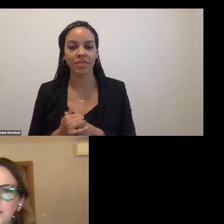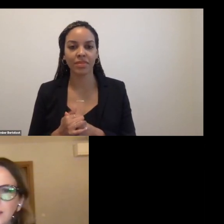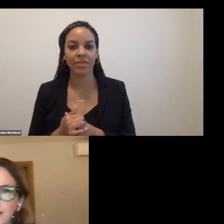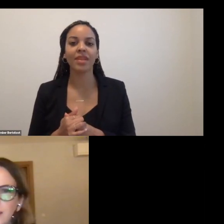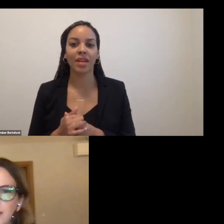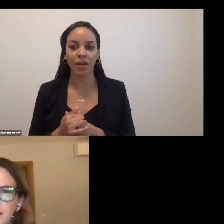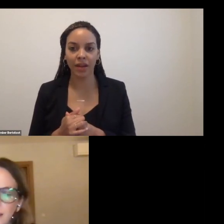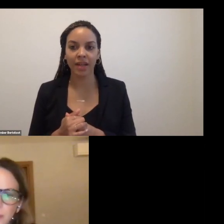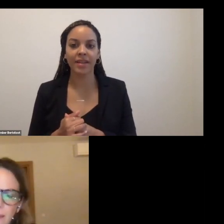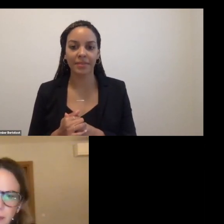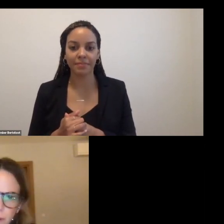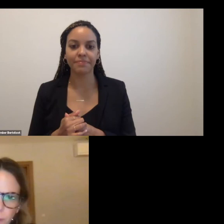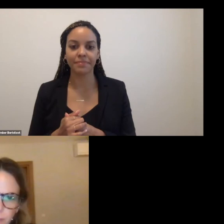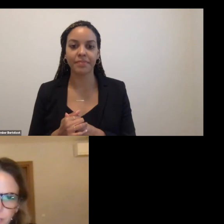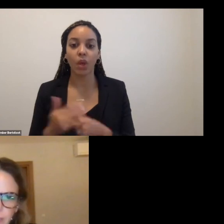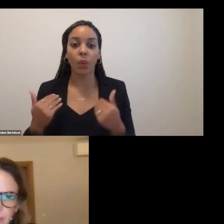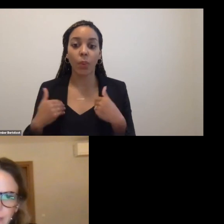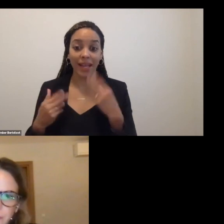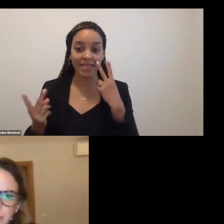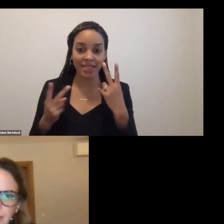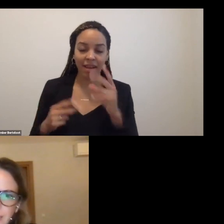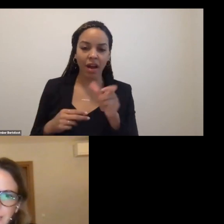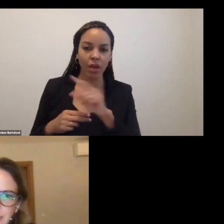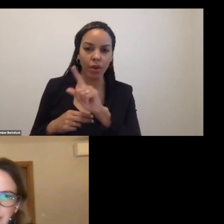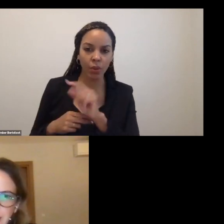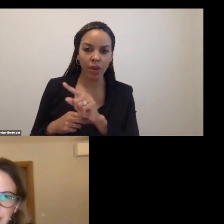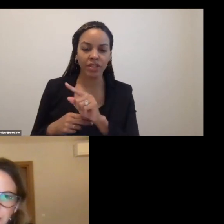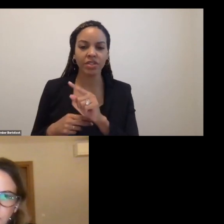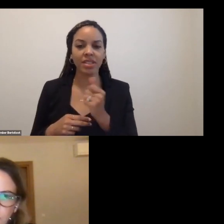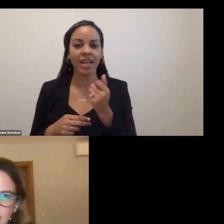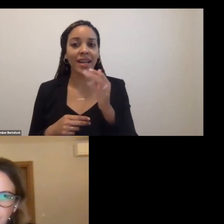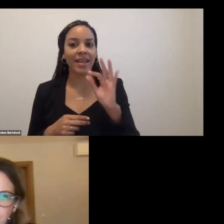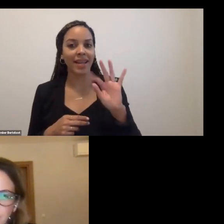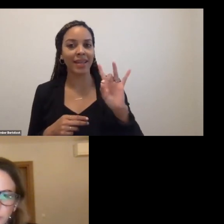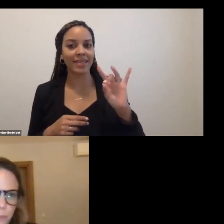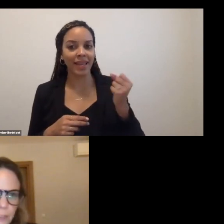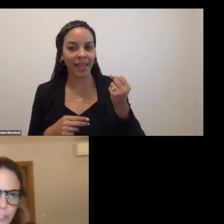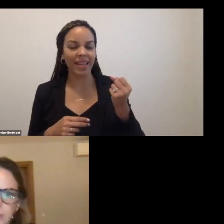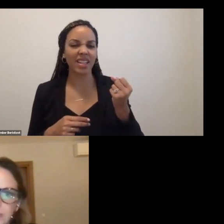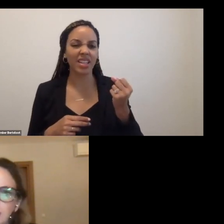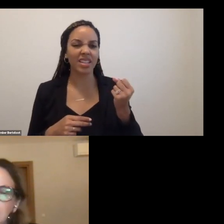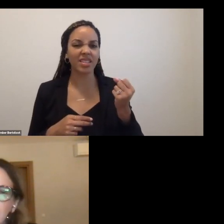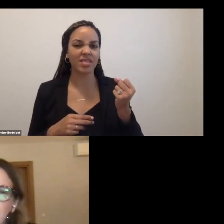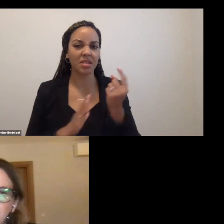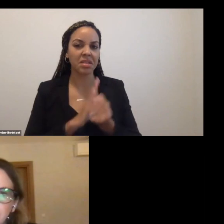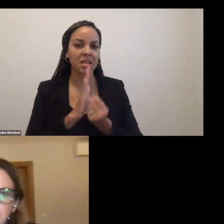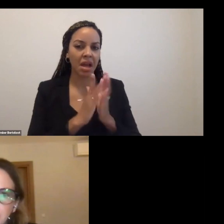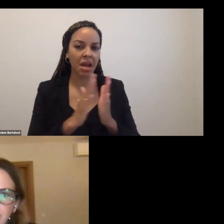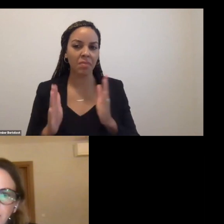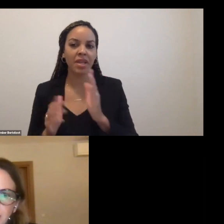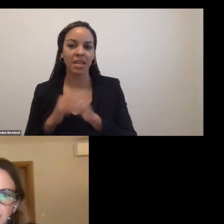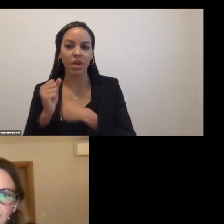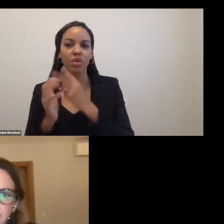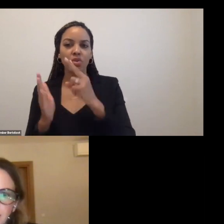There's we have another question. The 1980s, 2000s, which you mentioned, efforts to